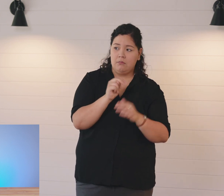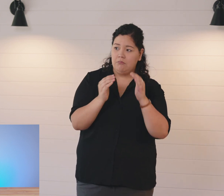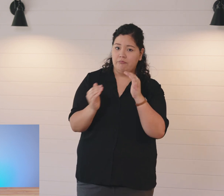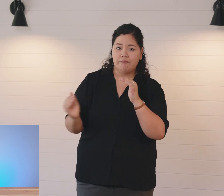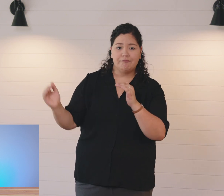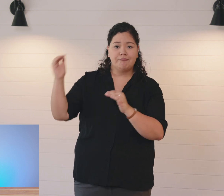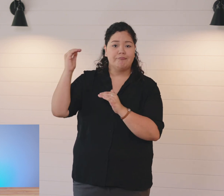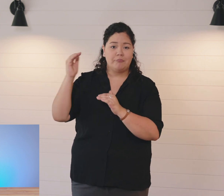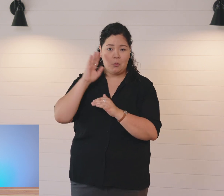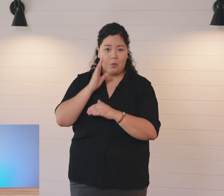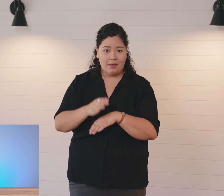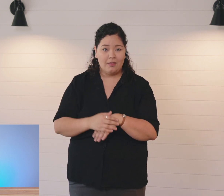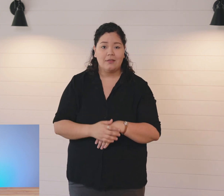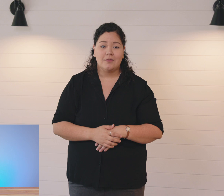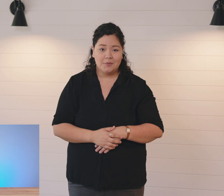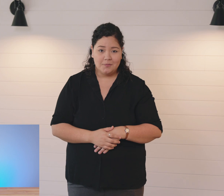Haman himself.